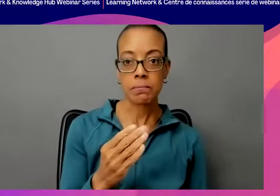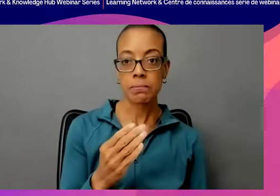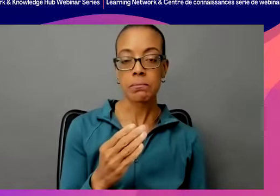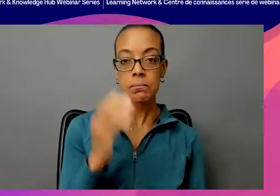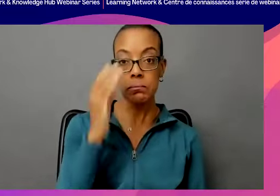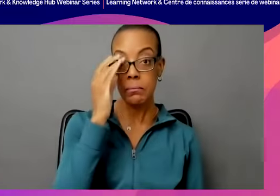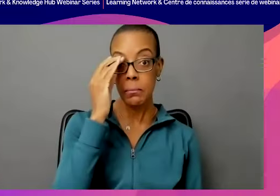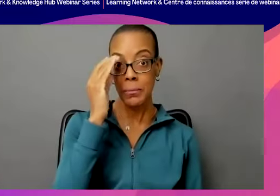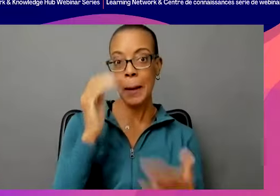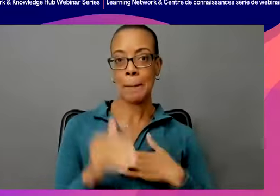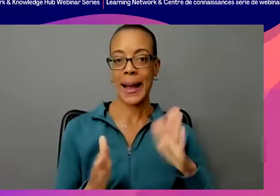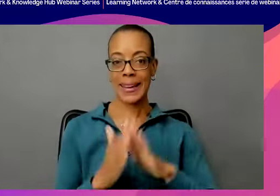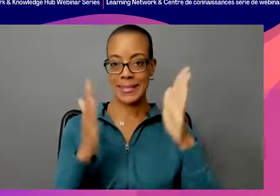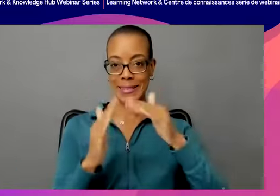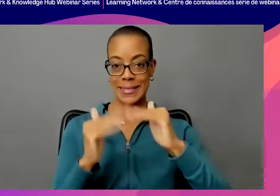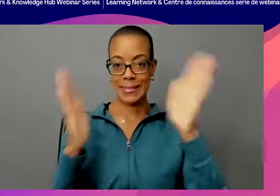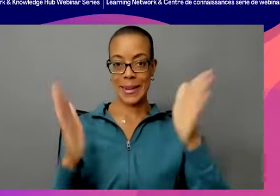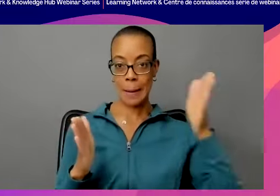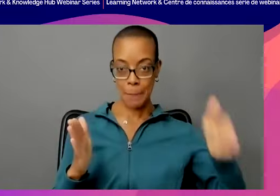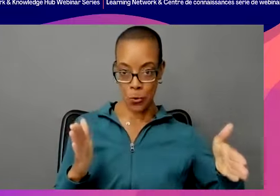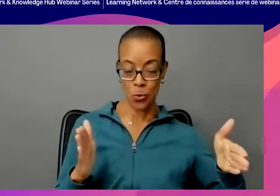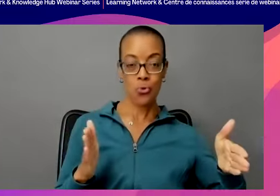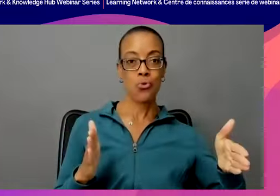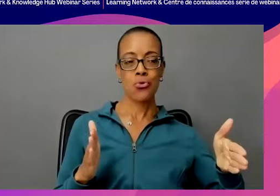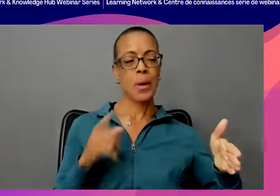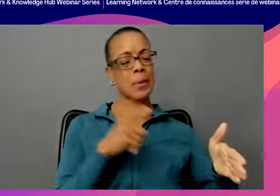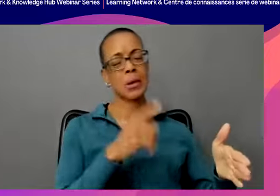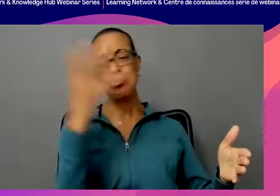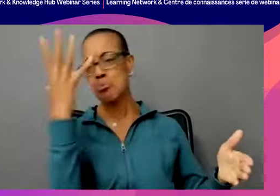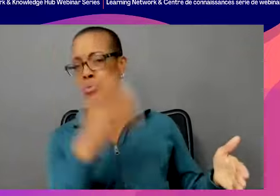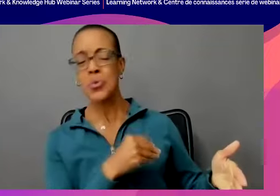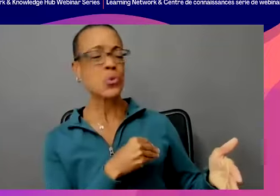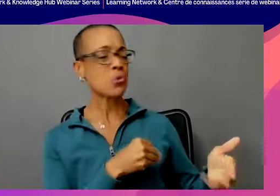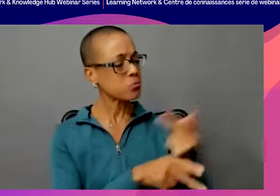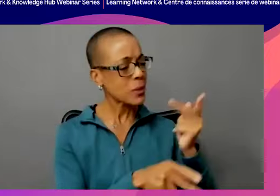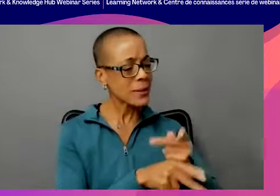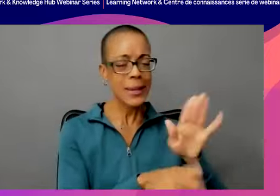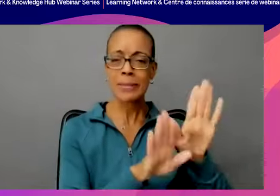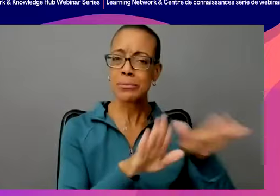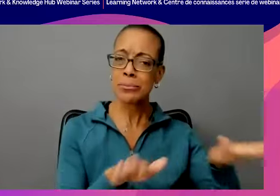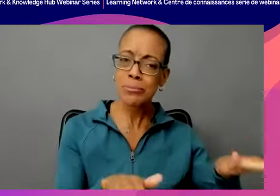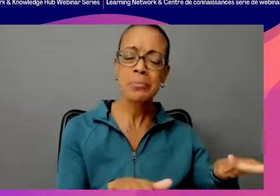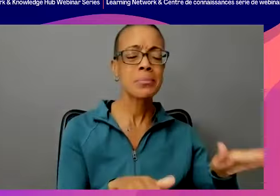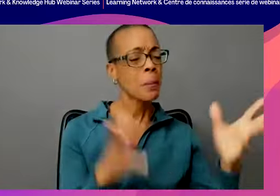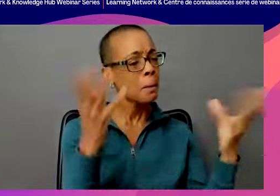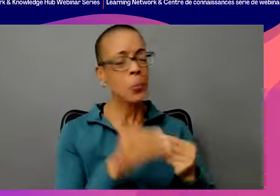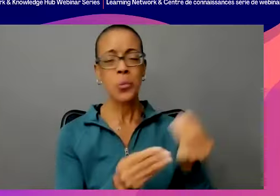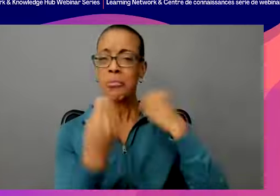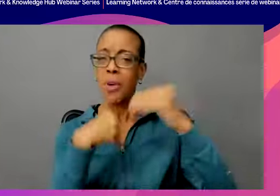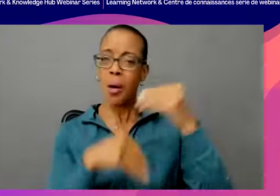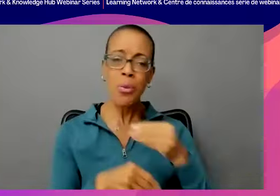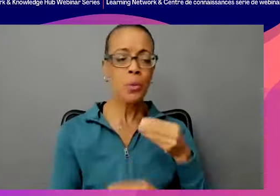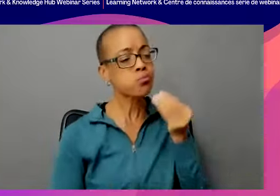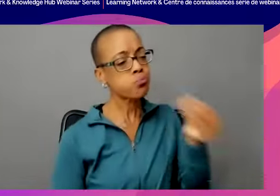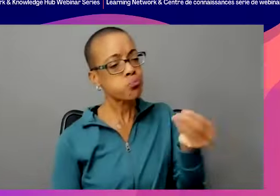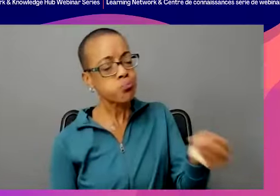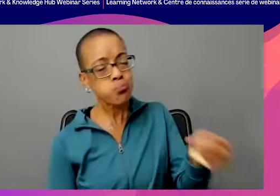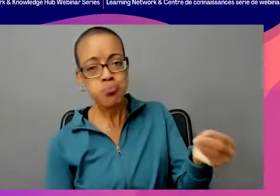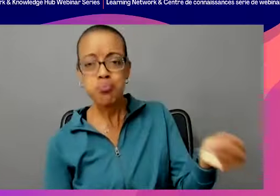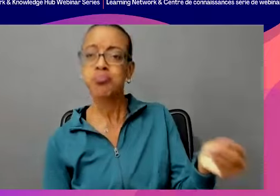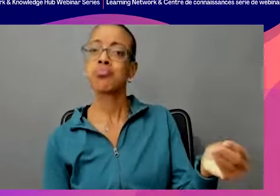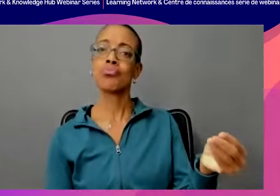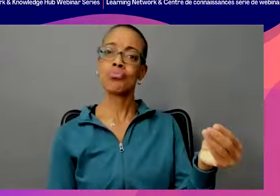I was my neighbor, and I watched how beautiful they were. They fed their kids, and such beautiful meals. And they're always grabbing people